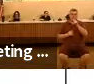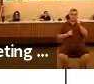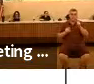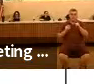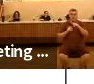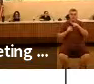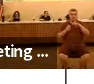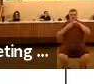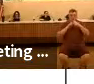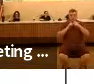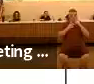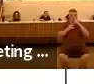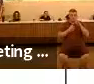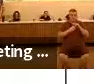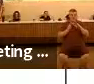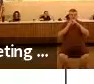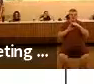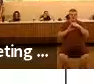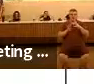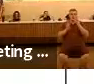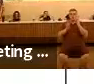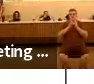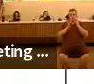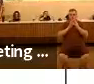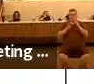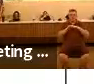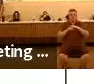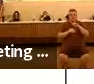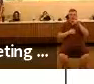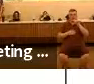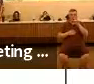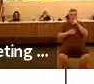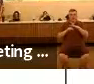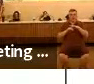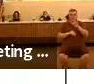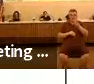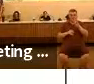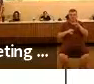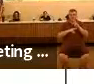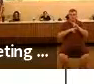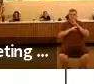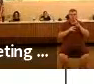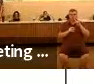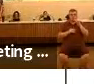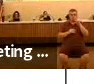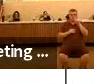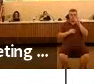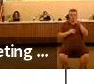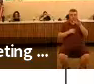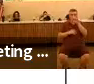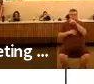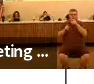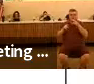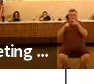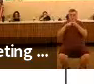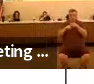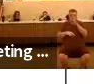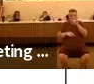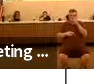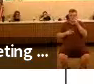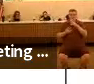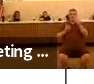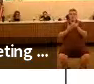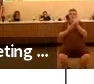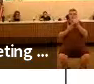discussed with town is traffic calming on Authors Avenue using raised pedestrian crosswalk and new